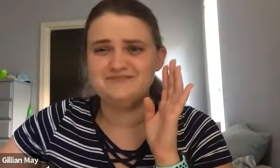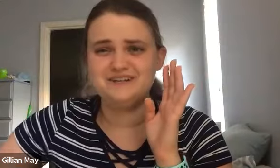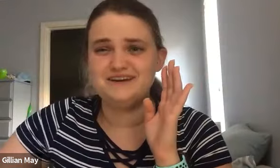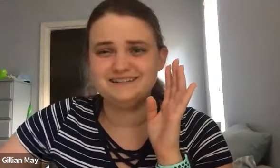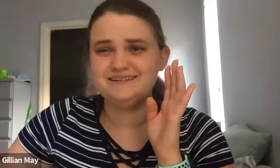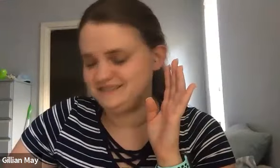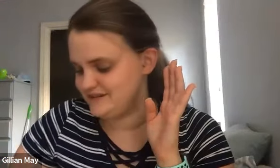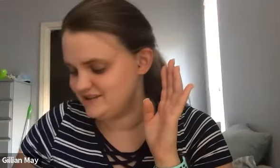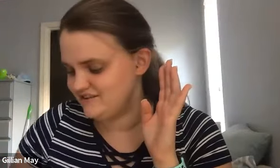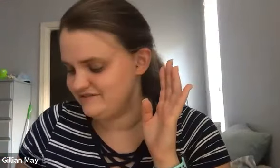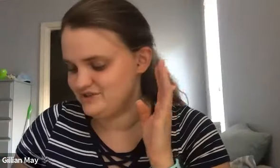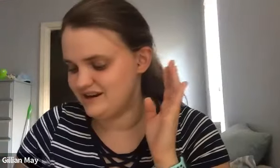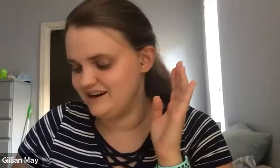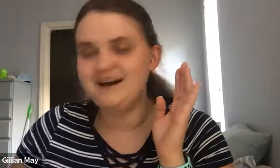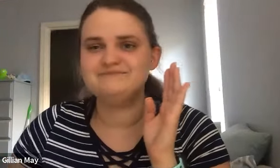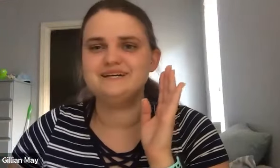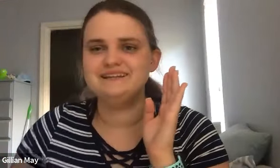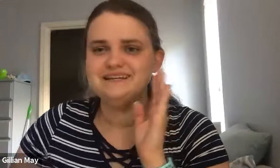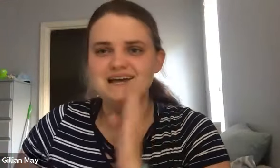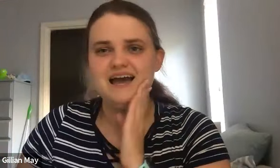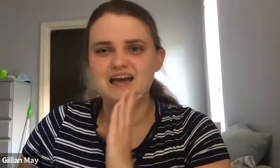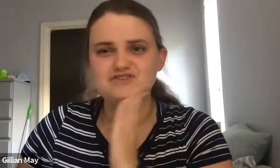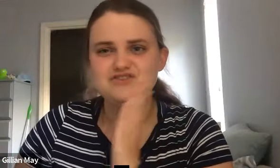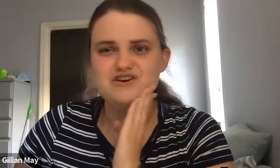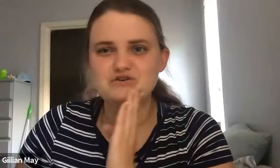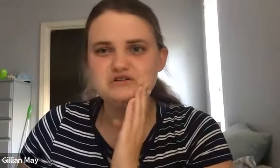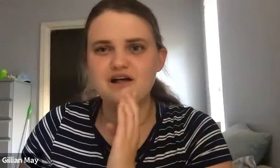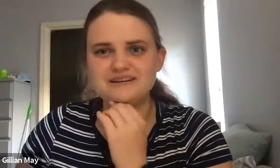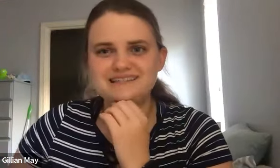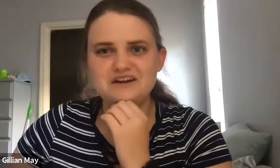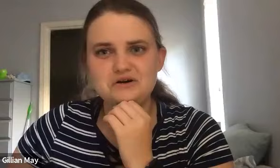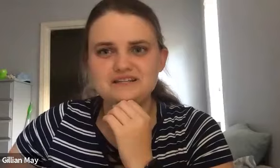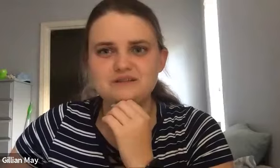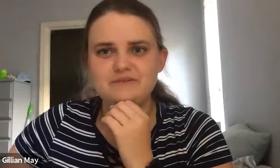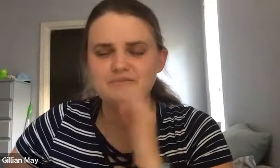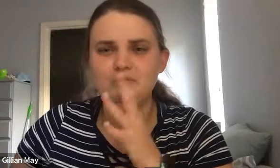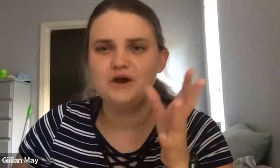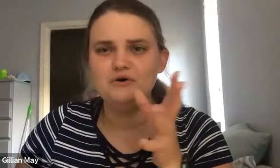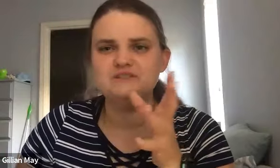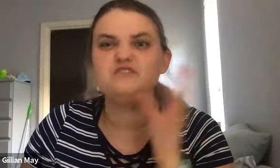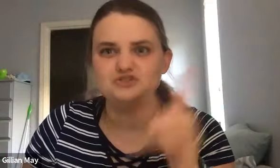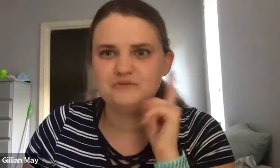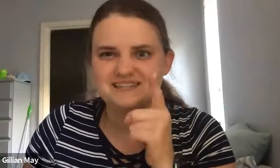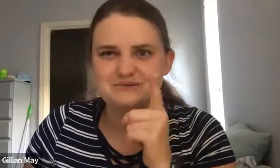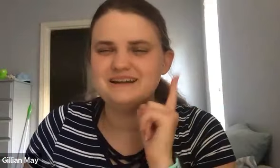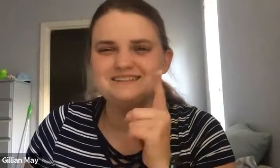very distracting to myself. I'm trying to not, but I have no tolerance at all. Or no self-control. That's the word, not